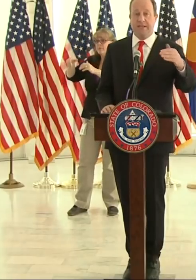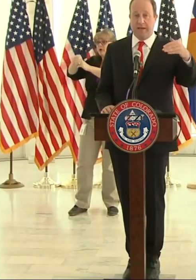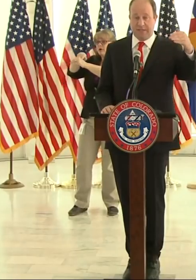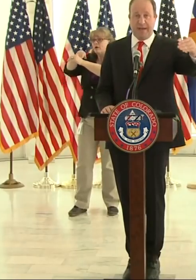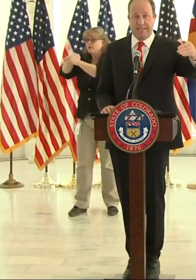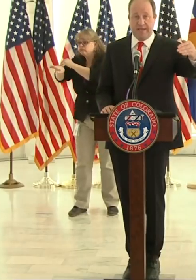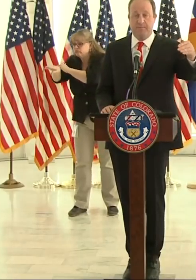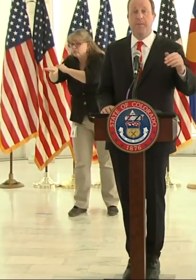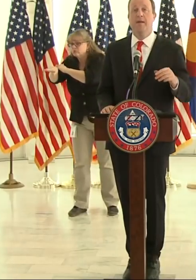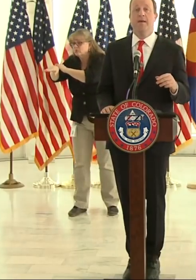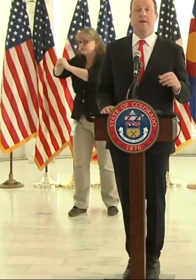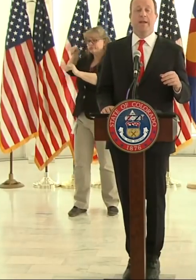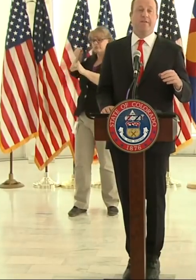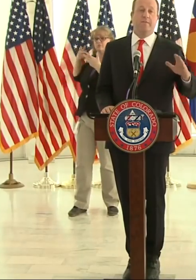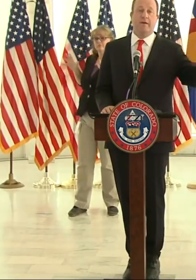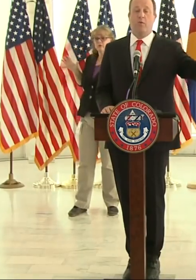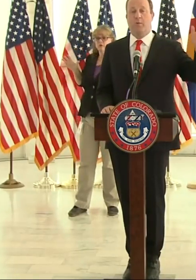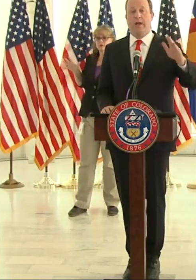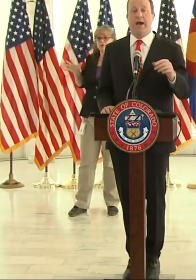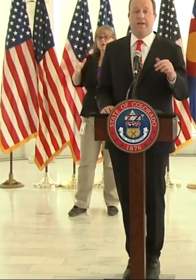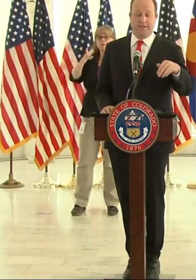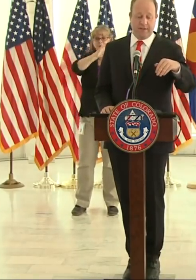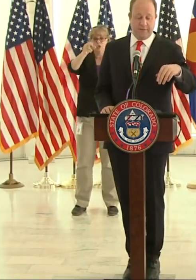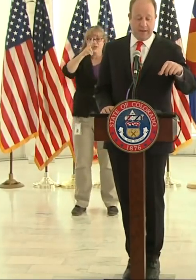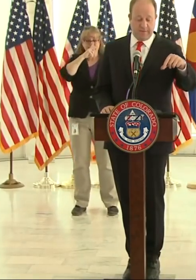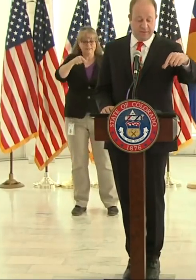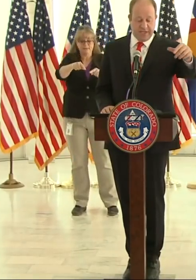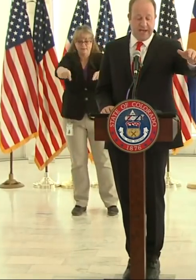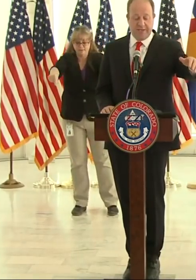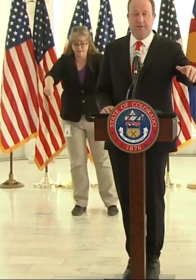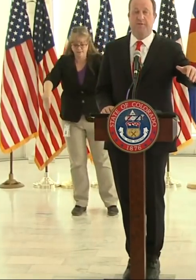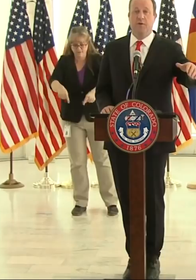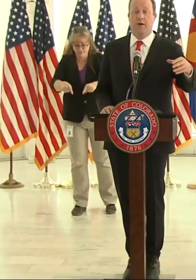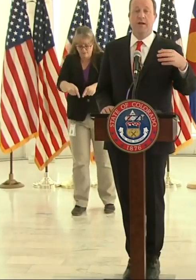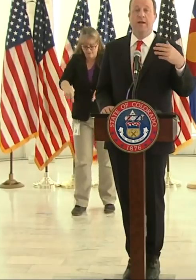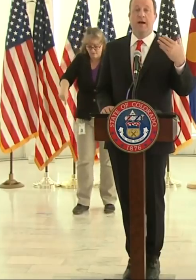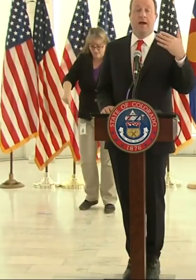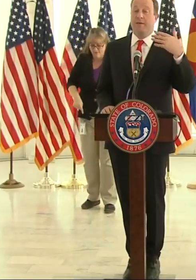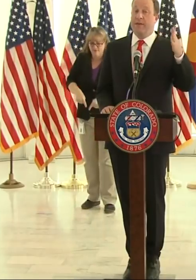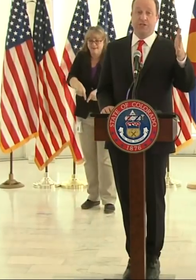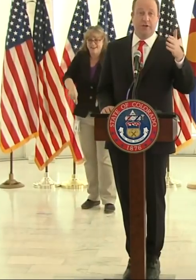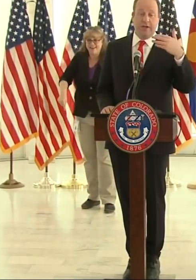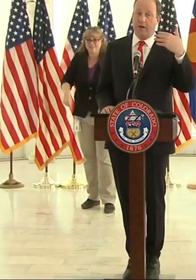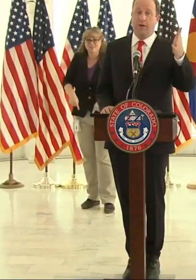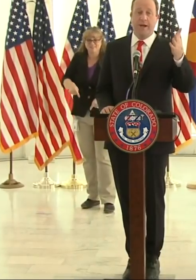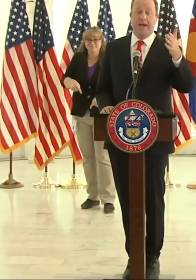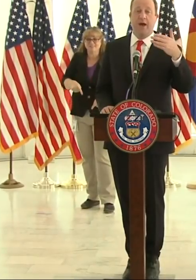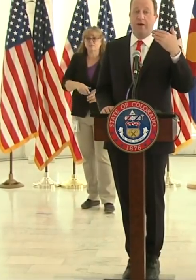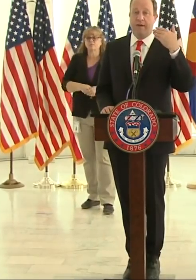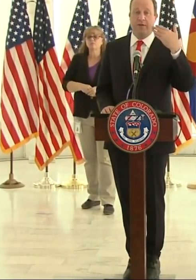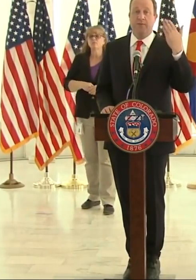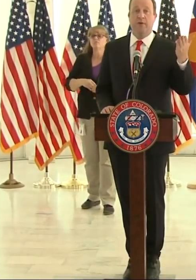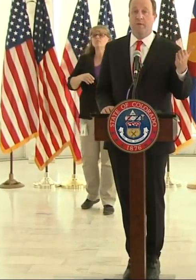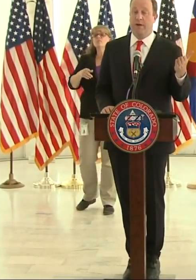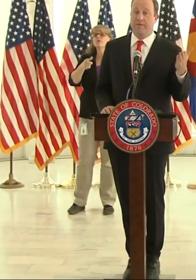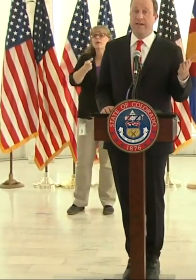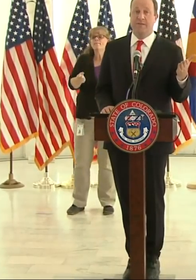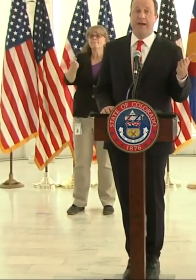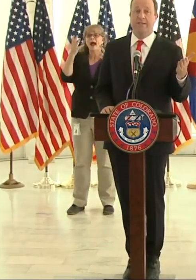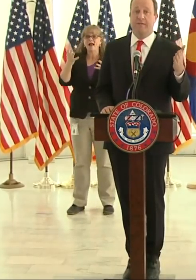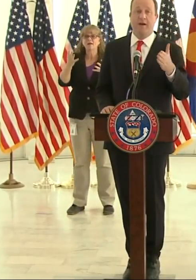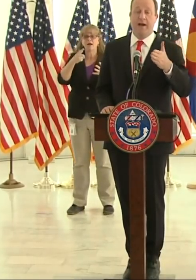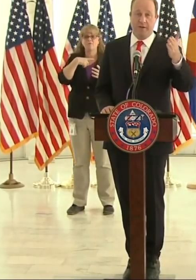probably seen they have spacing, and many of them have one-way aisles. If they have decals on the floor, they should all by now have every employee